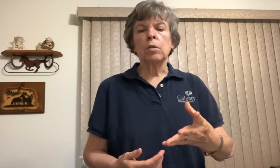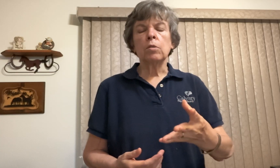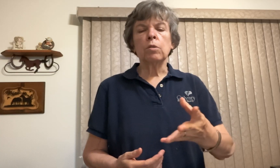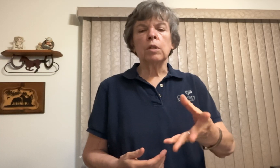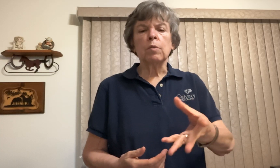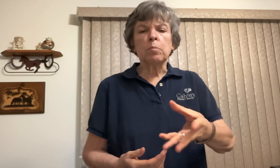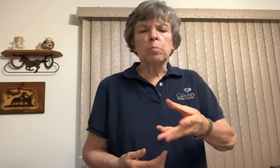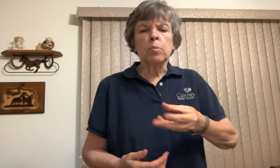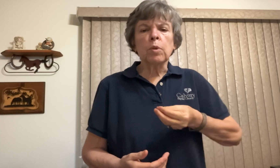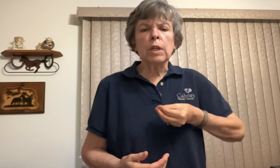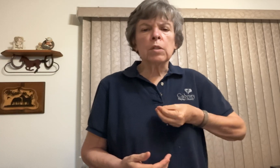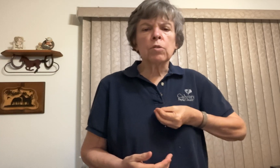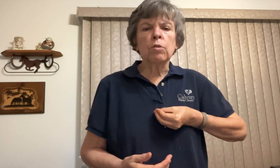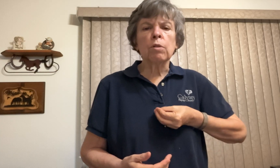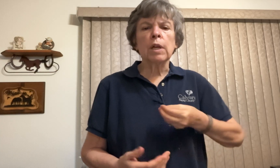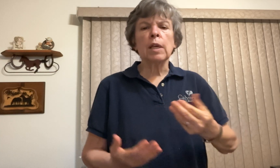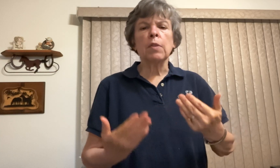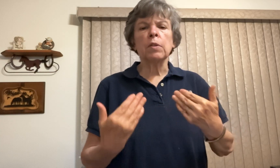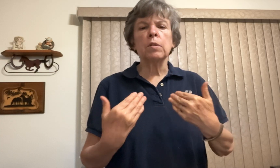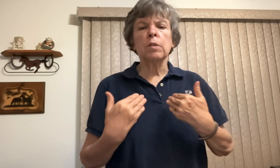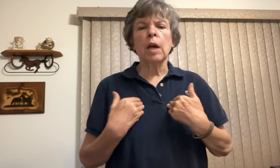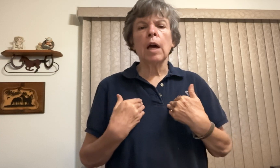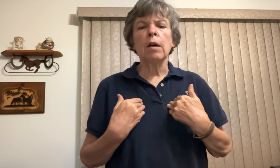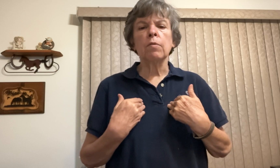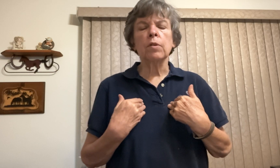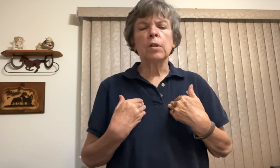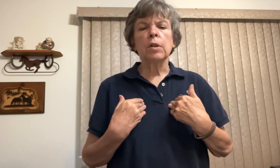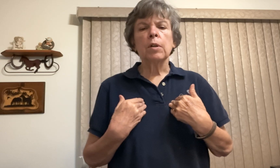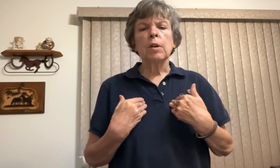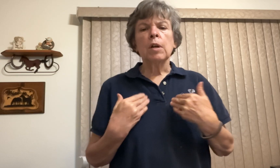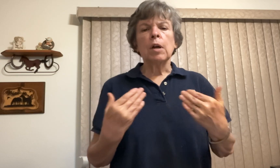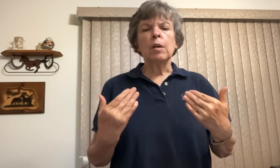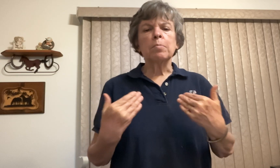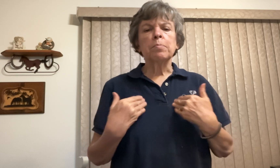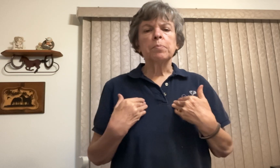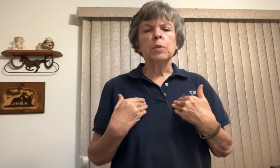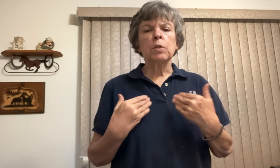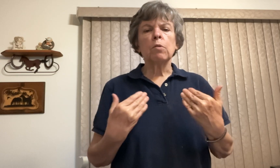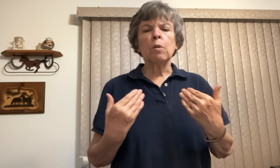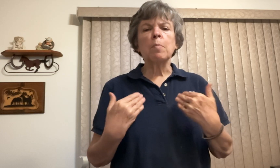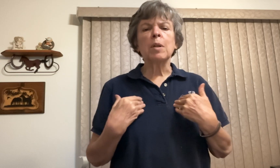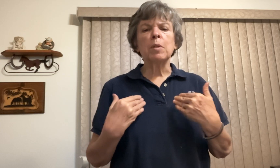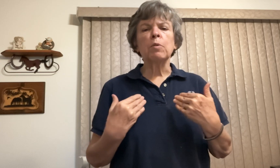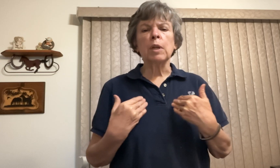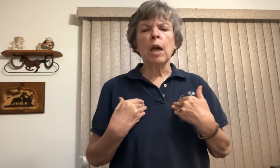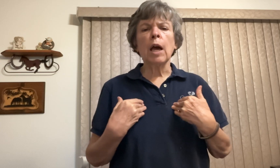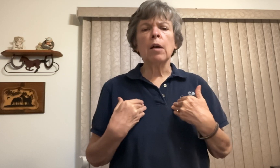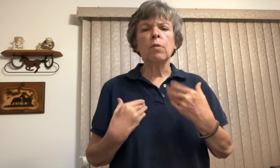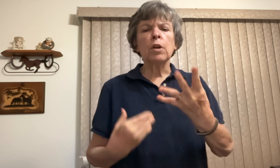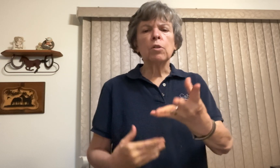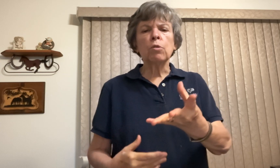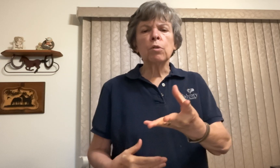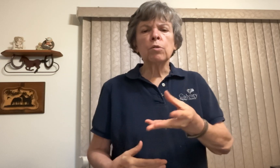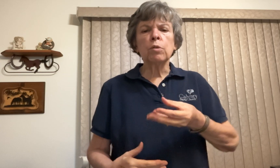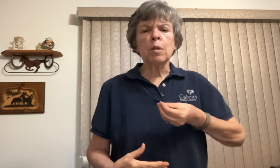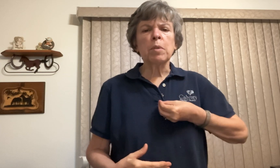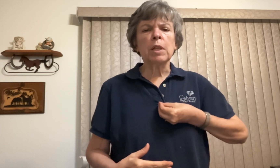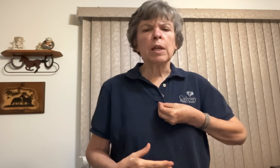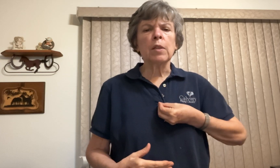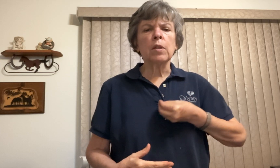can even bring it to you like that. This is have. So I'm going to be doing have. You could do something like this